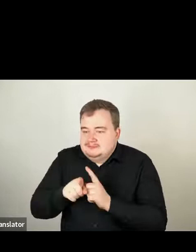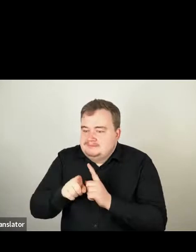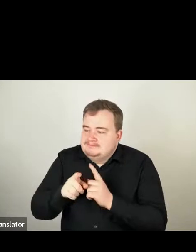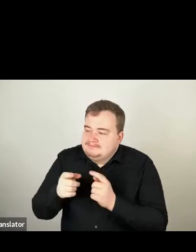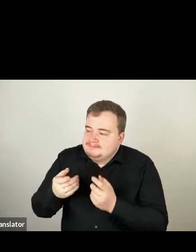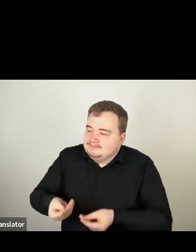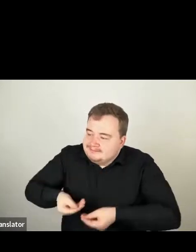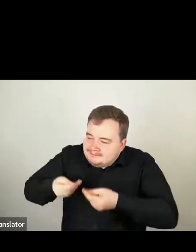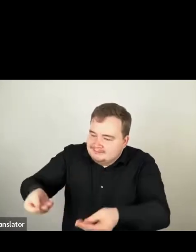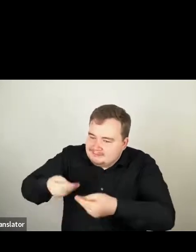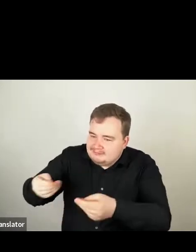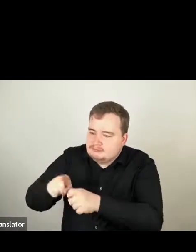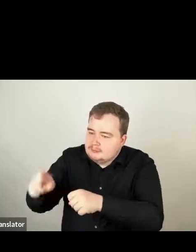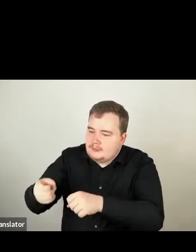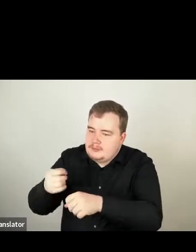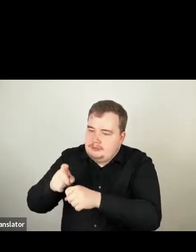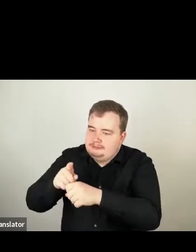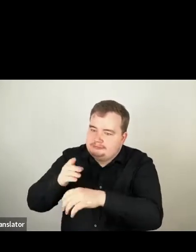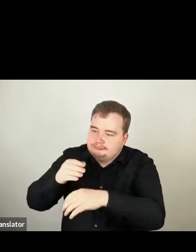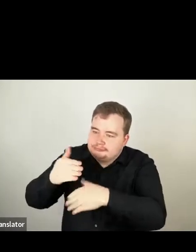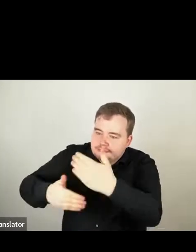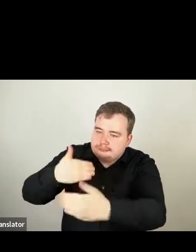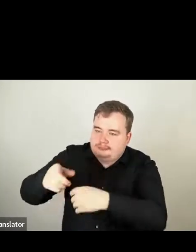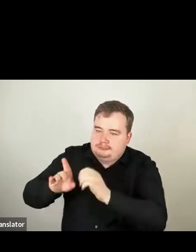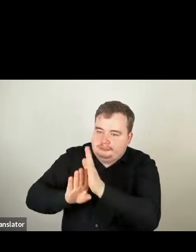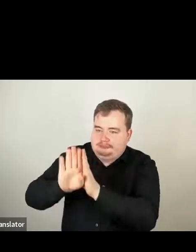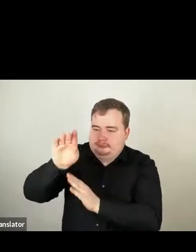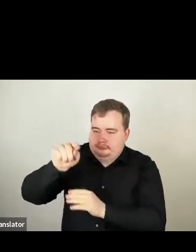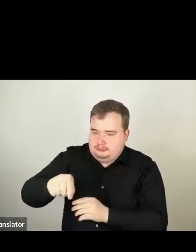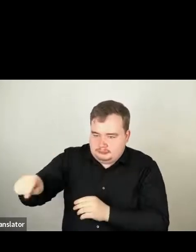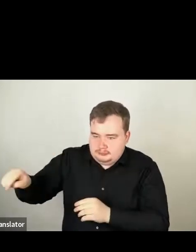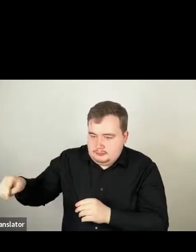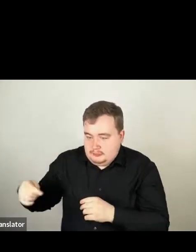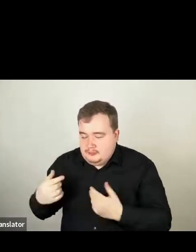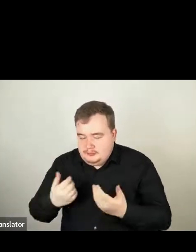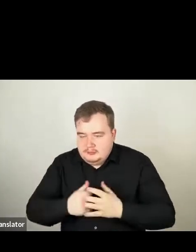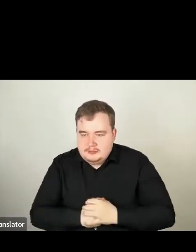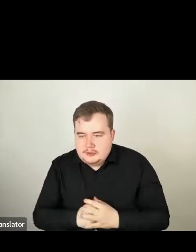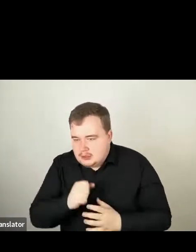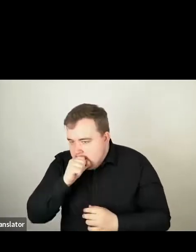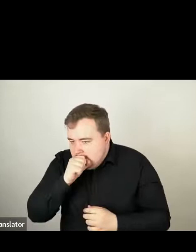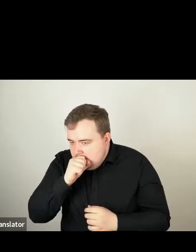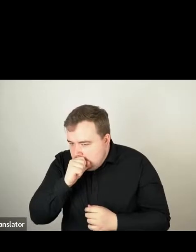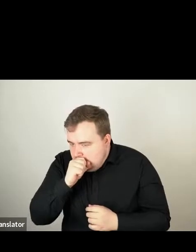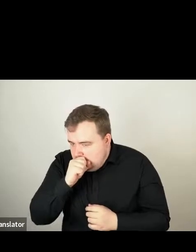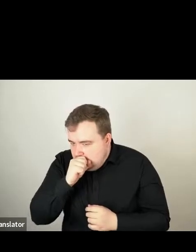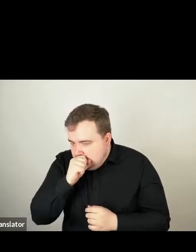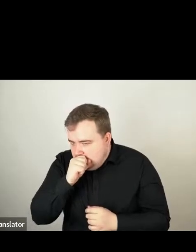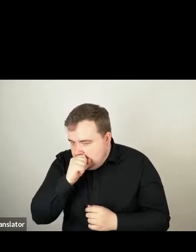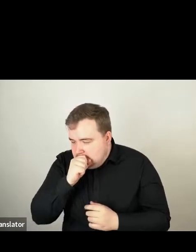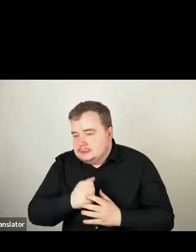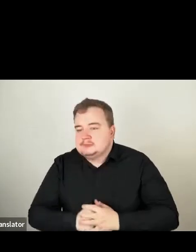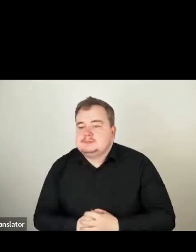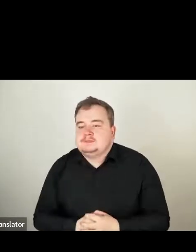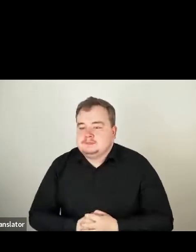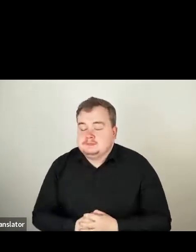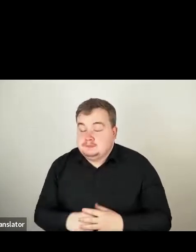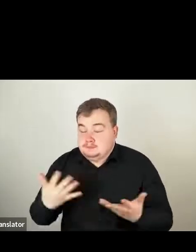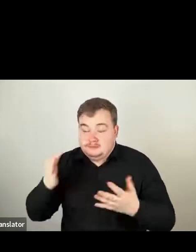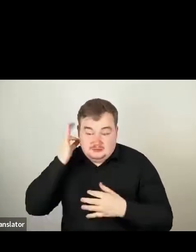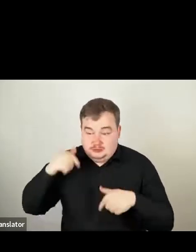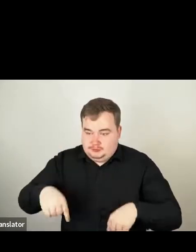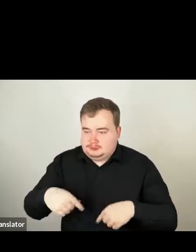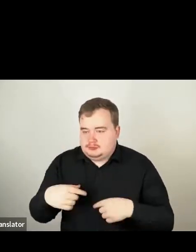playing a role model and serving as role models for other women for that to be a success.